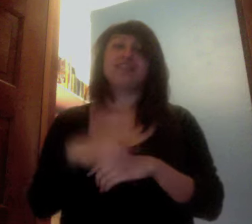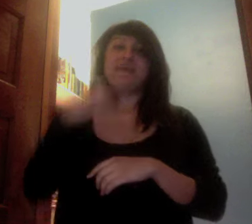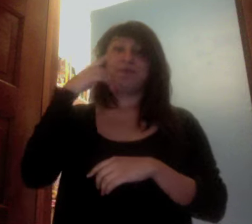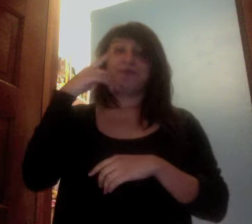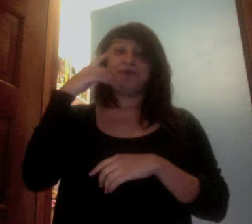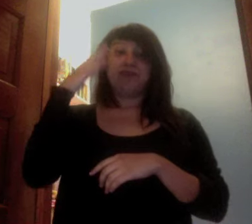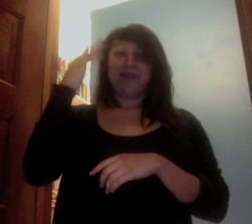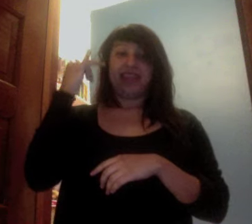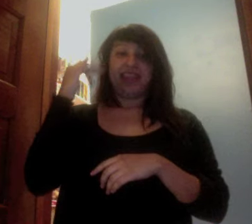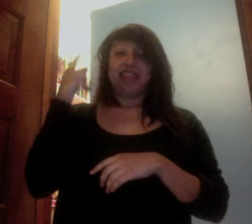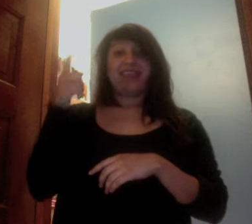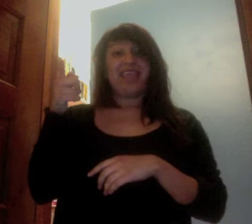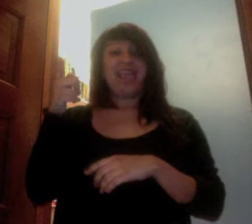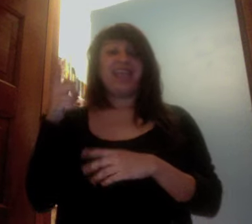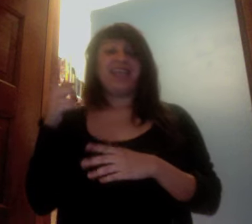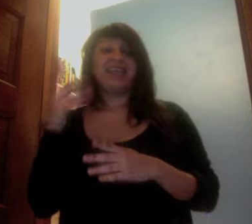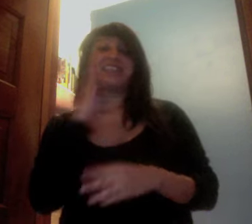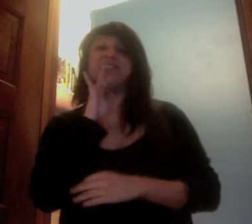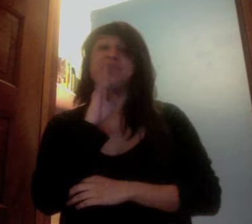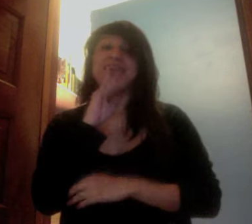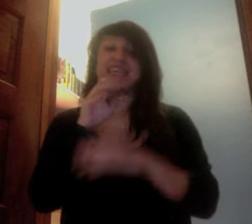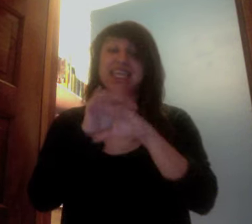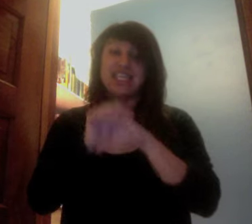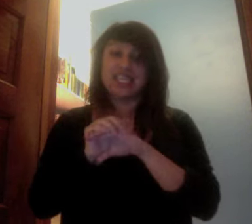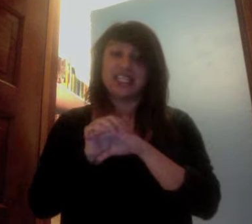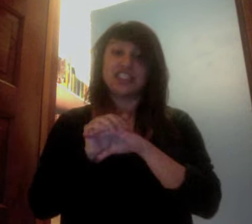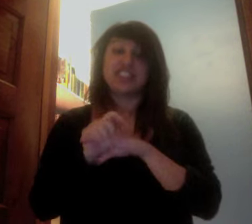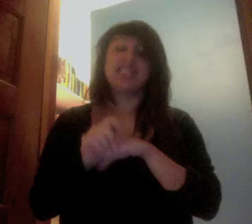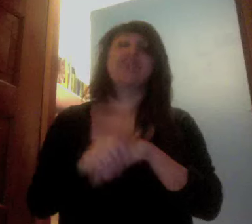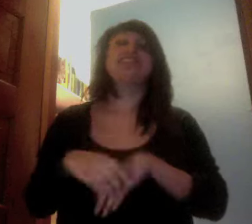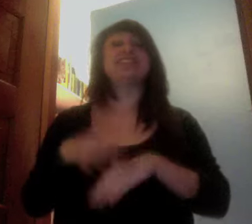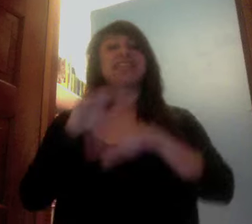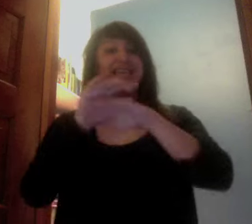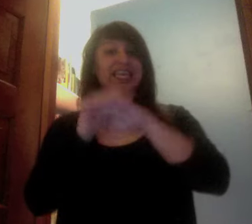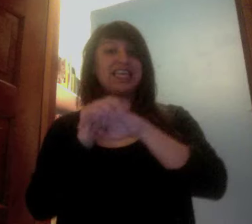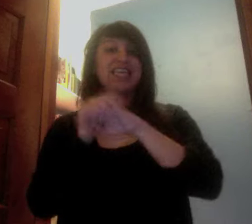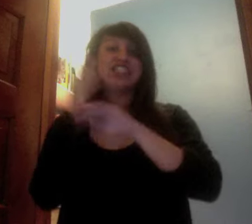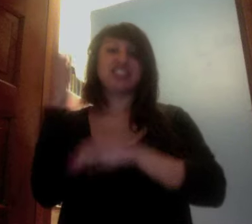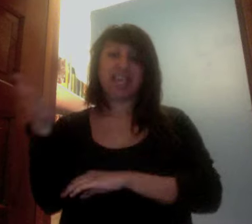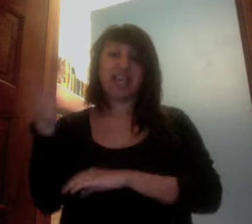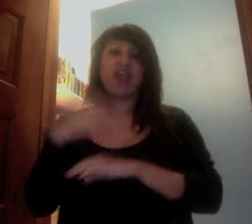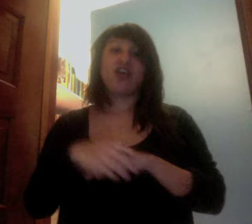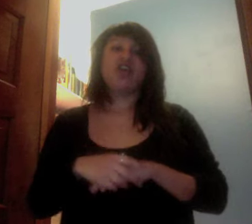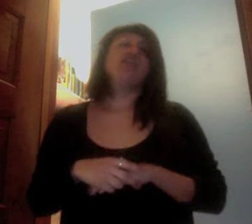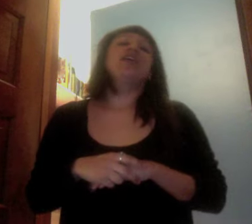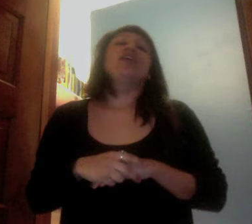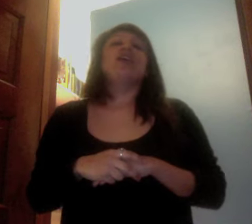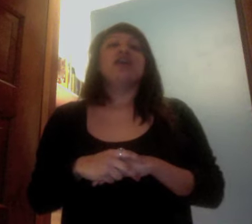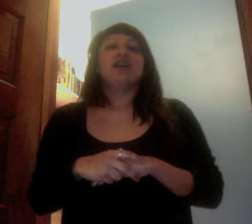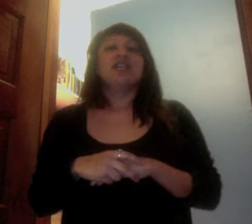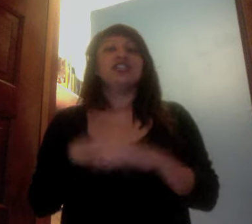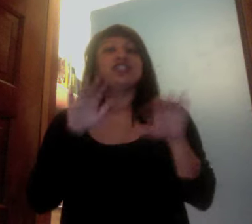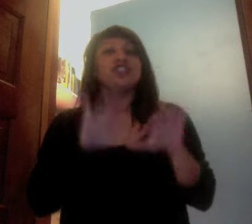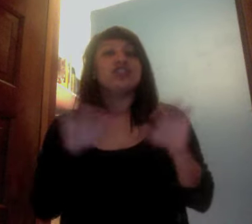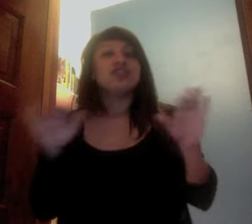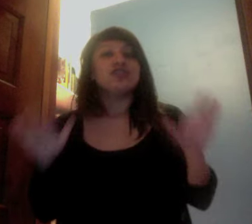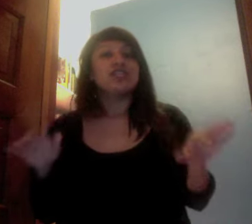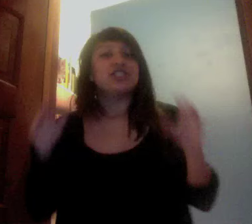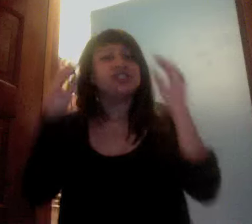There's an English presence. Children are taught from a very young age in school English along with